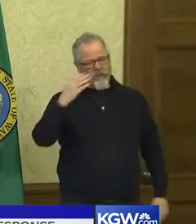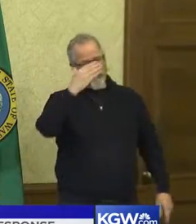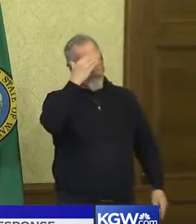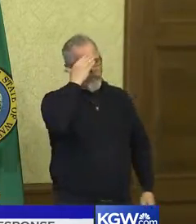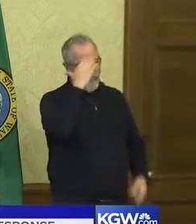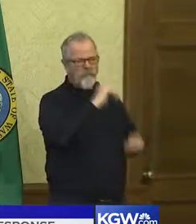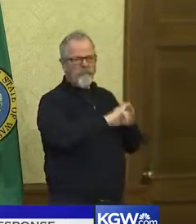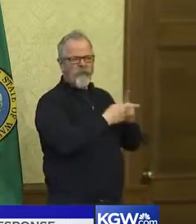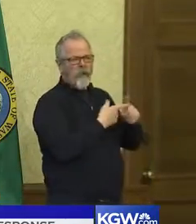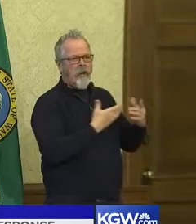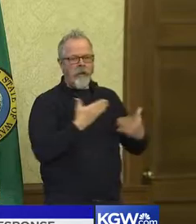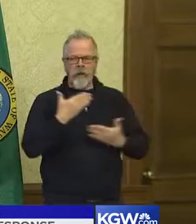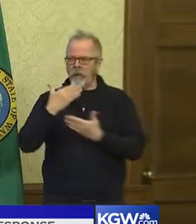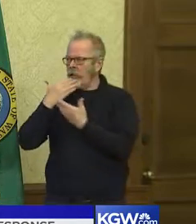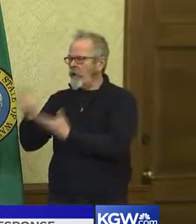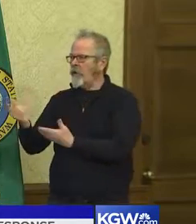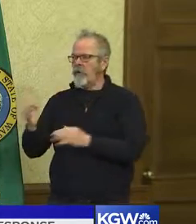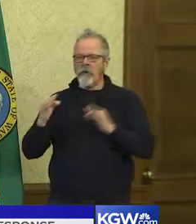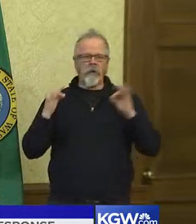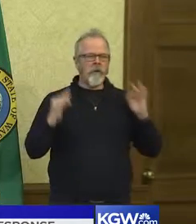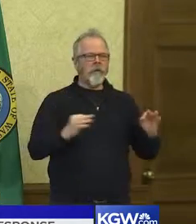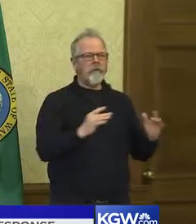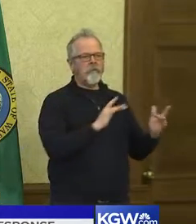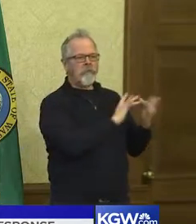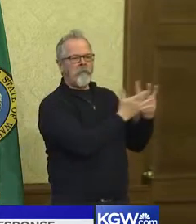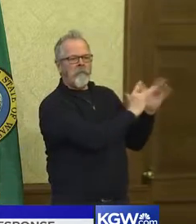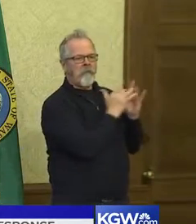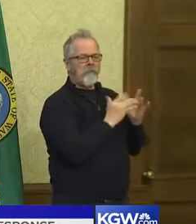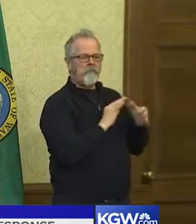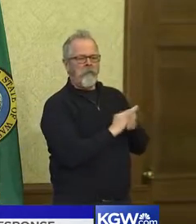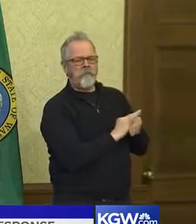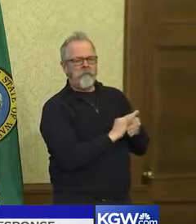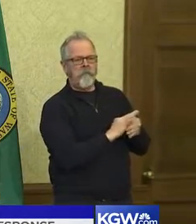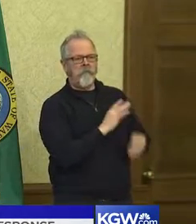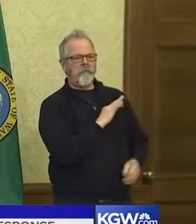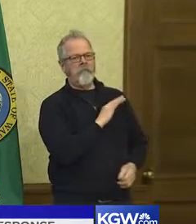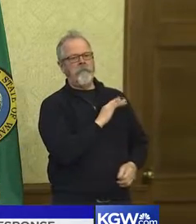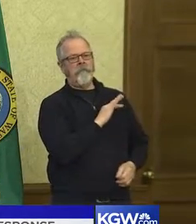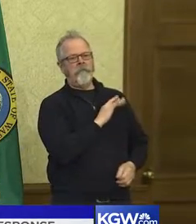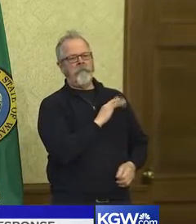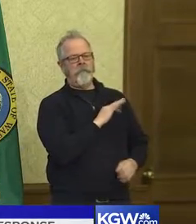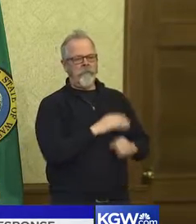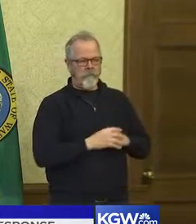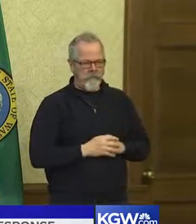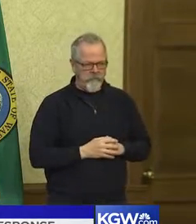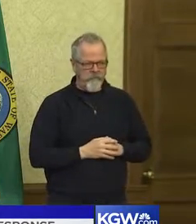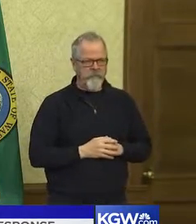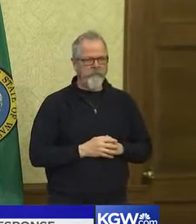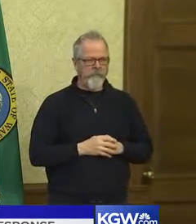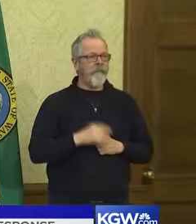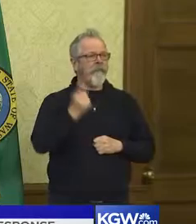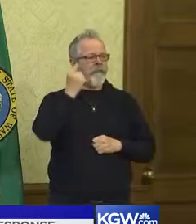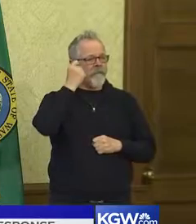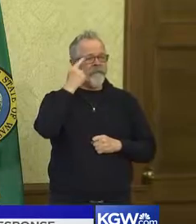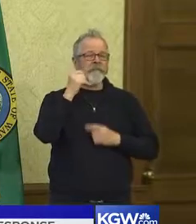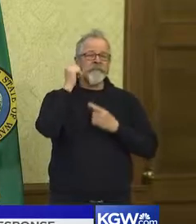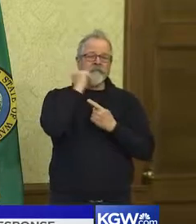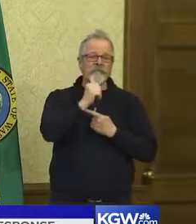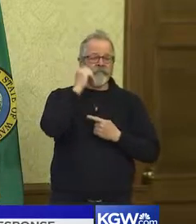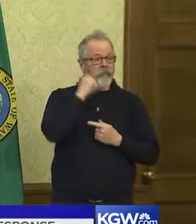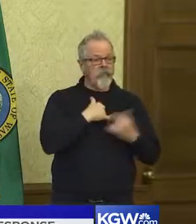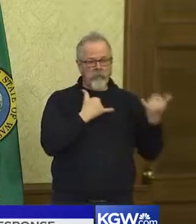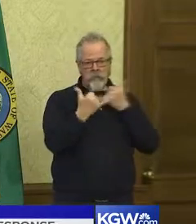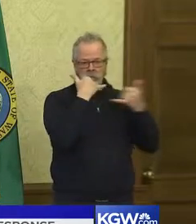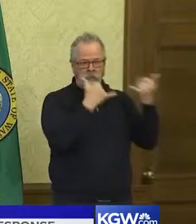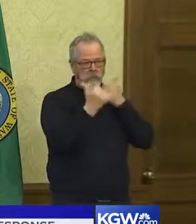Washington to finding these test kits. I'm on the phone every day with leaders around the world trying to obtain these test kits. So